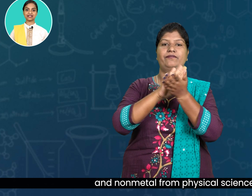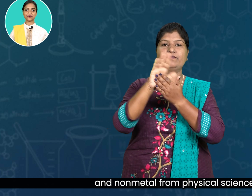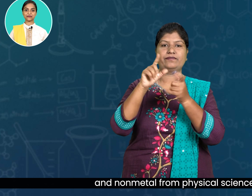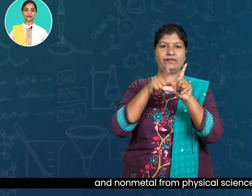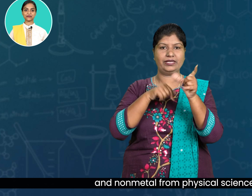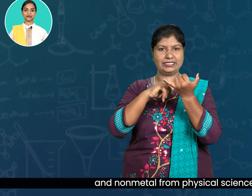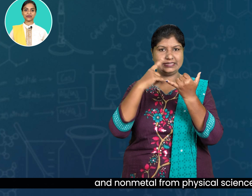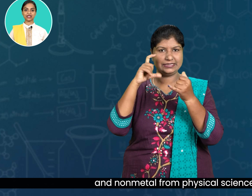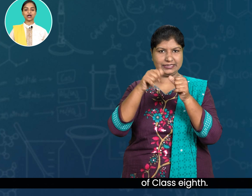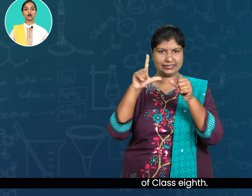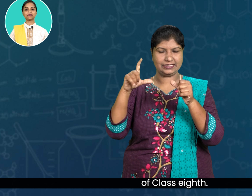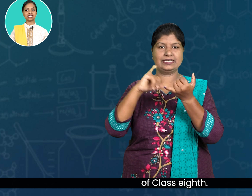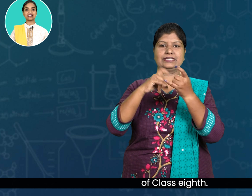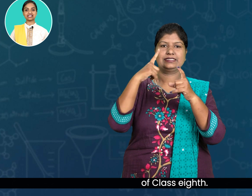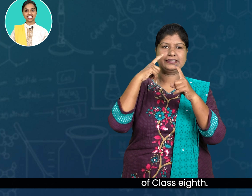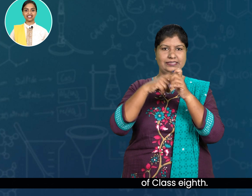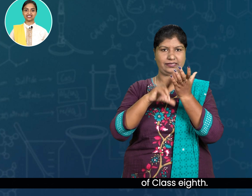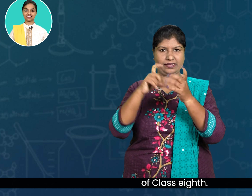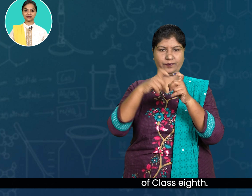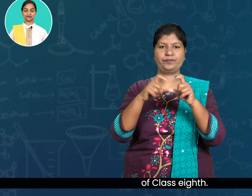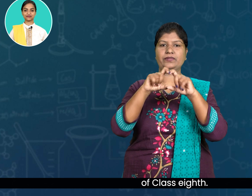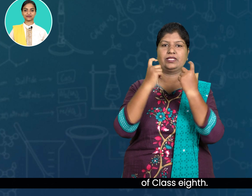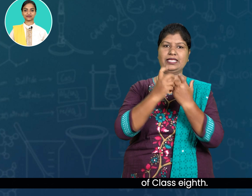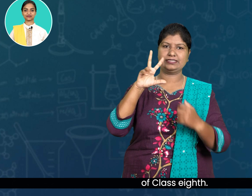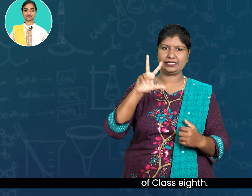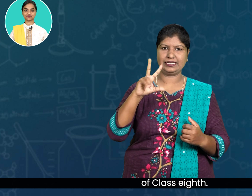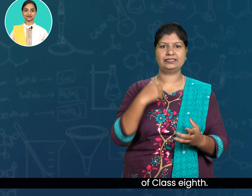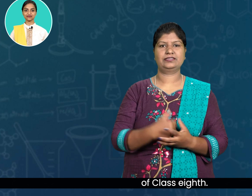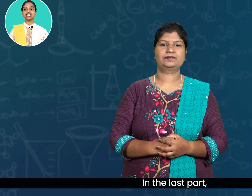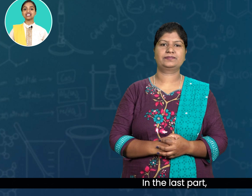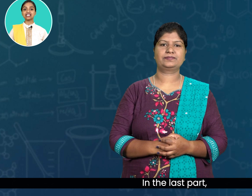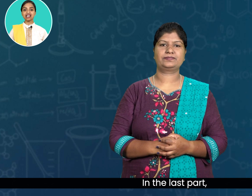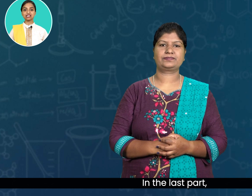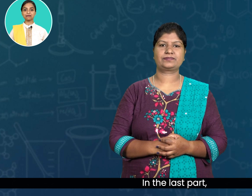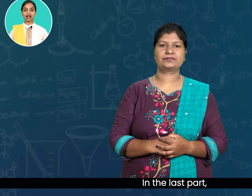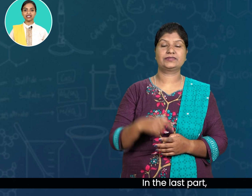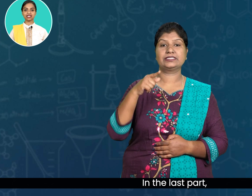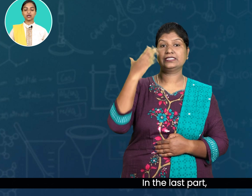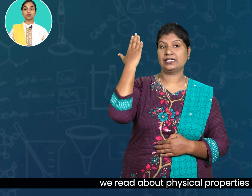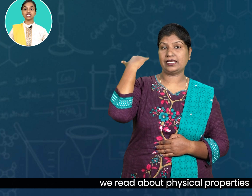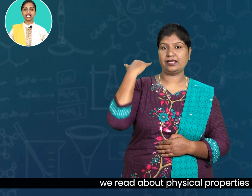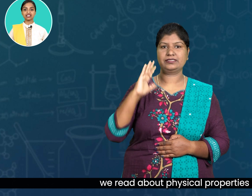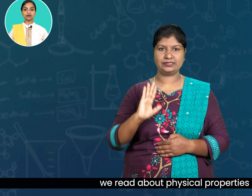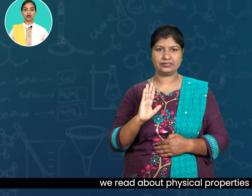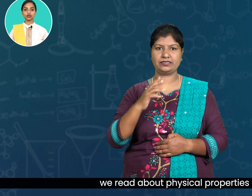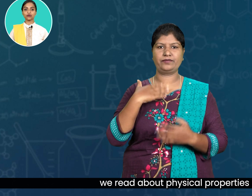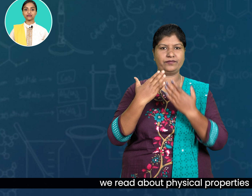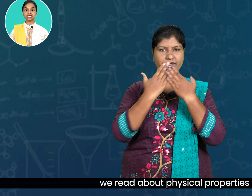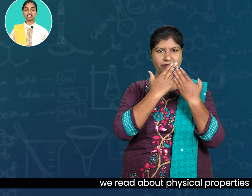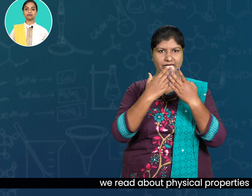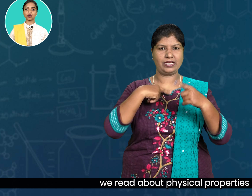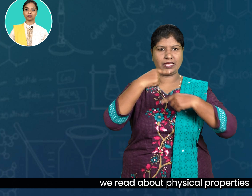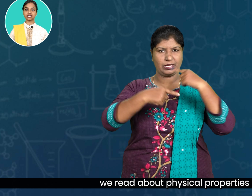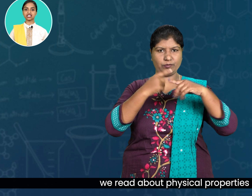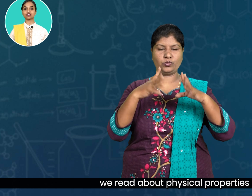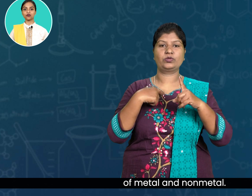science of class 8th. In the last part, we read about